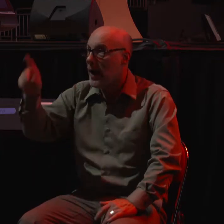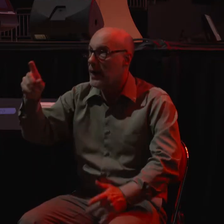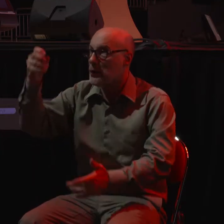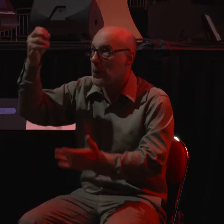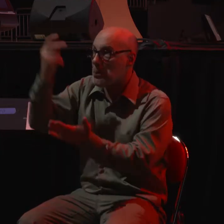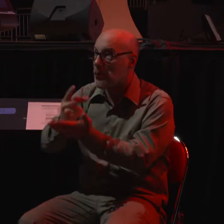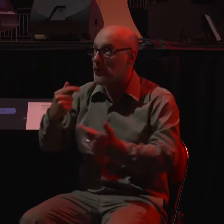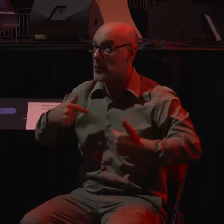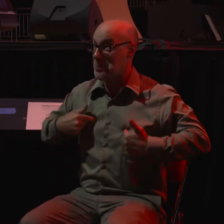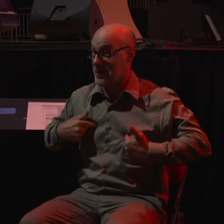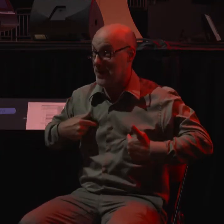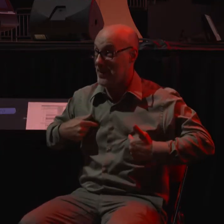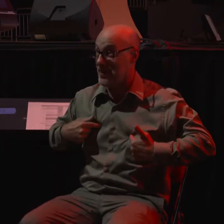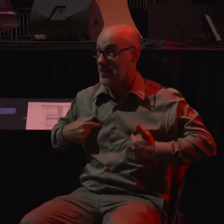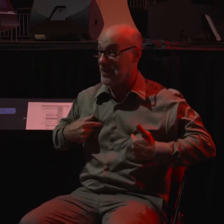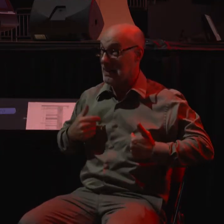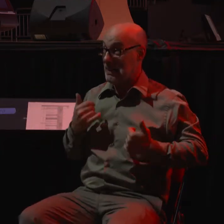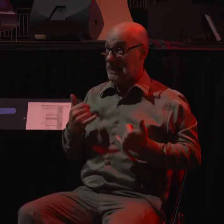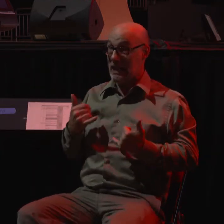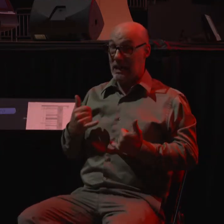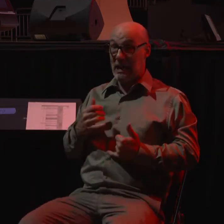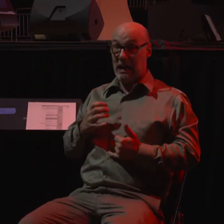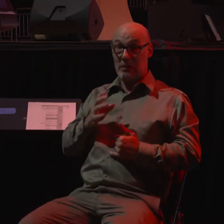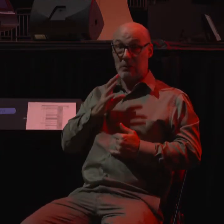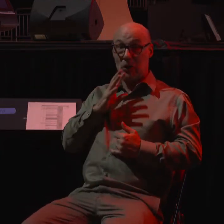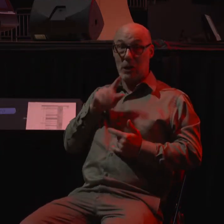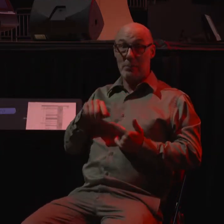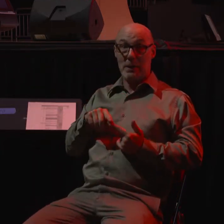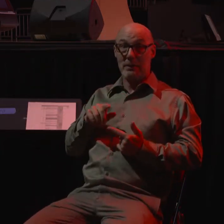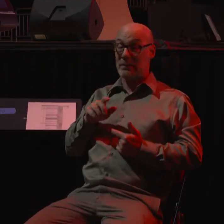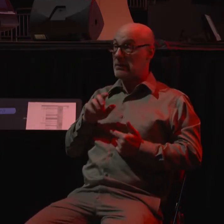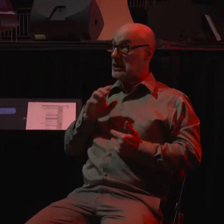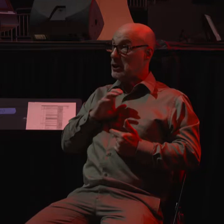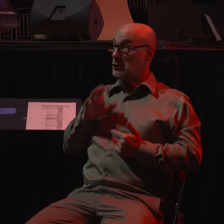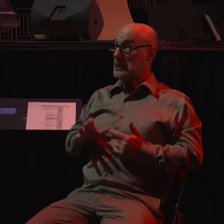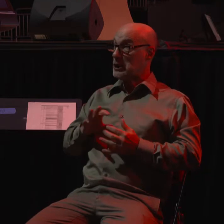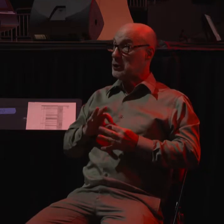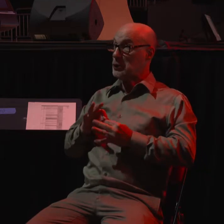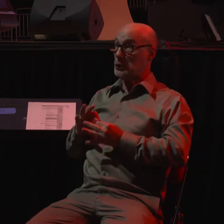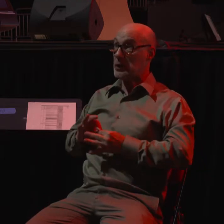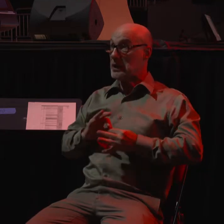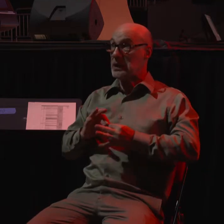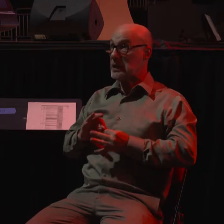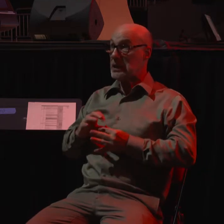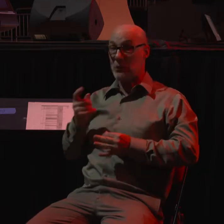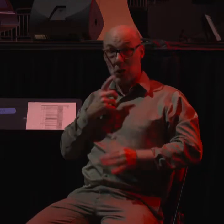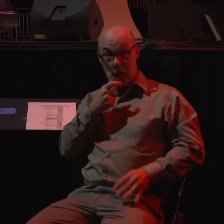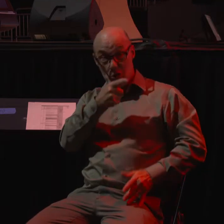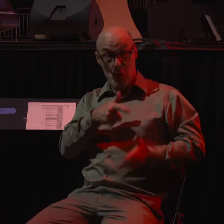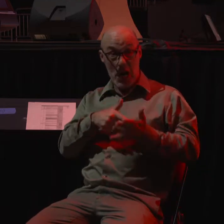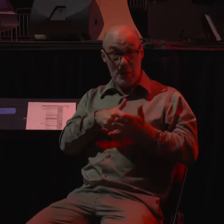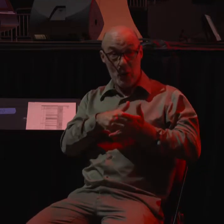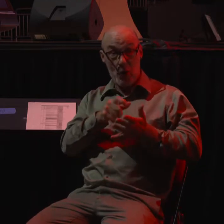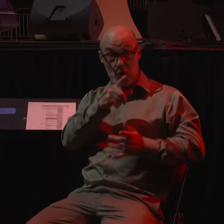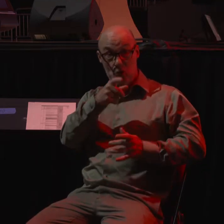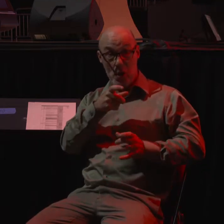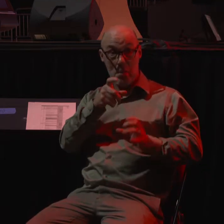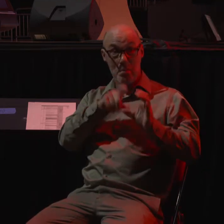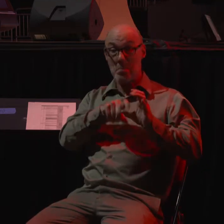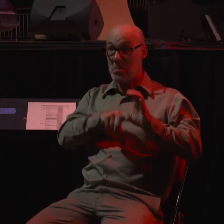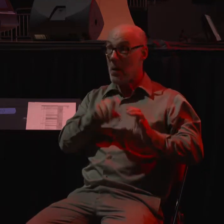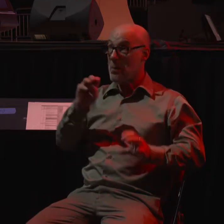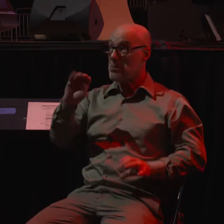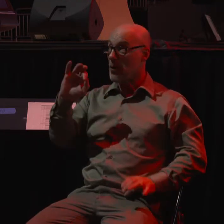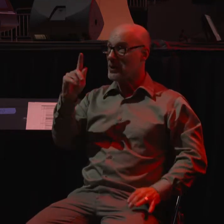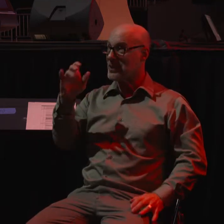saying something about human dignity or Christian unity, and somebody gonna ask me, well, are you liberal or Marxist? I mean,